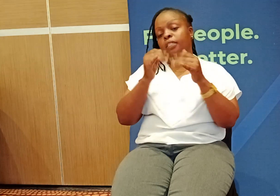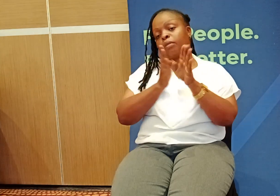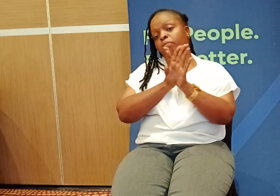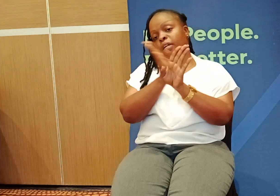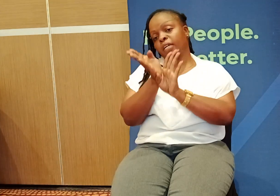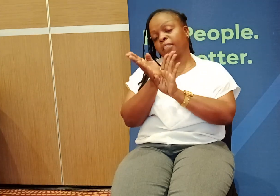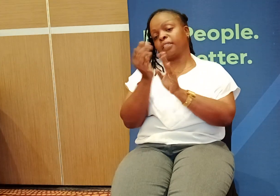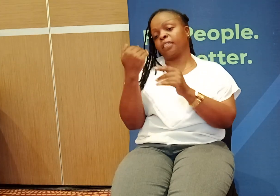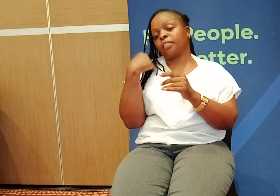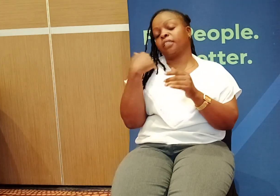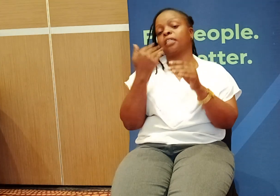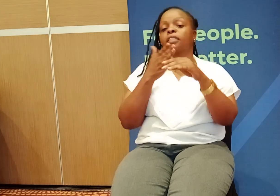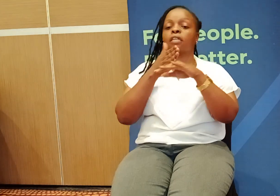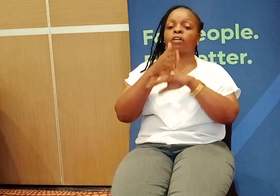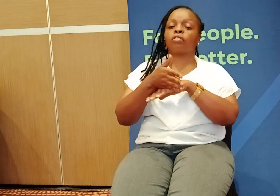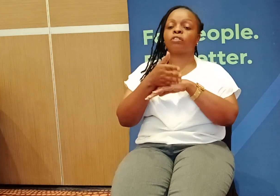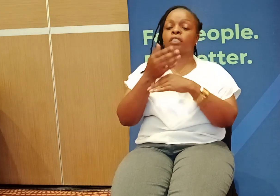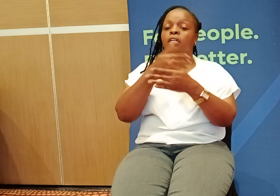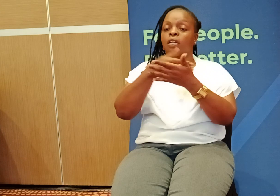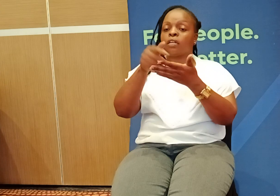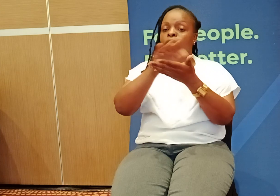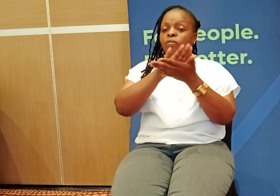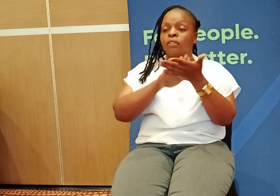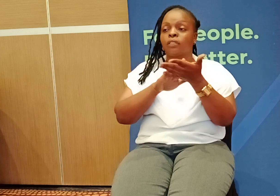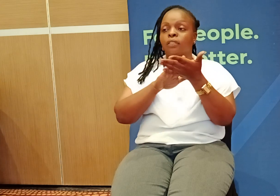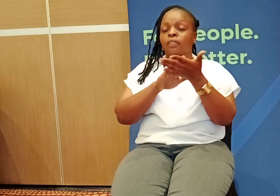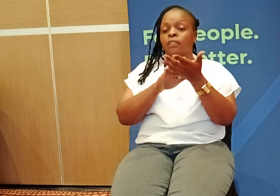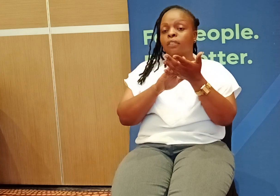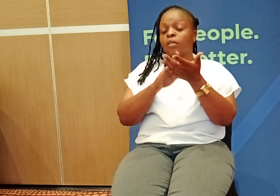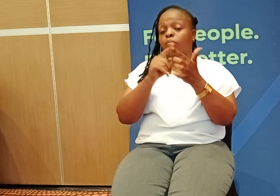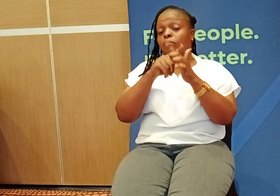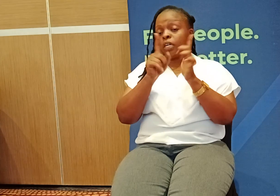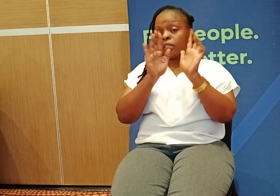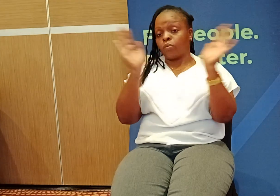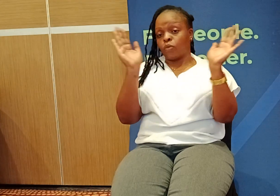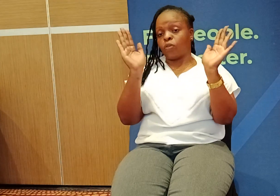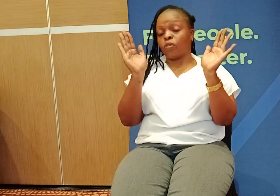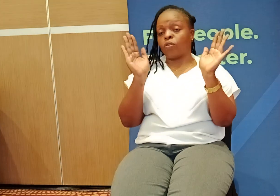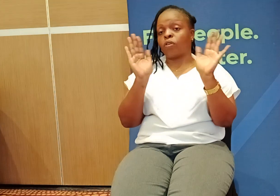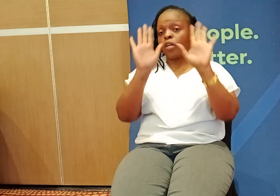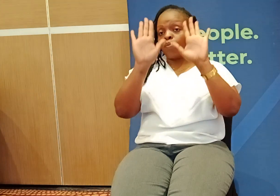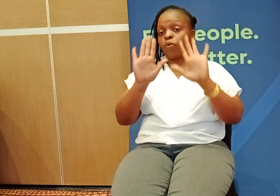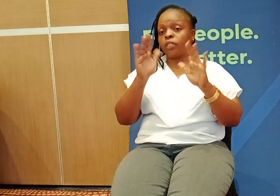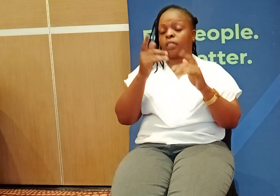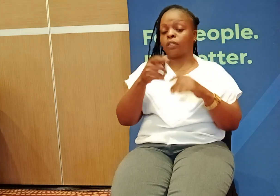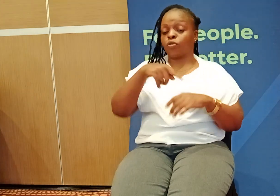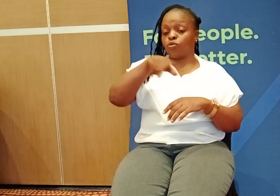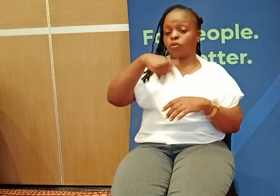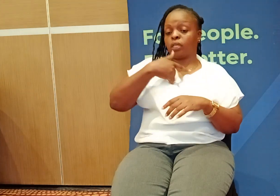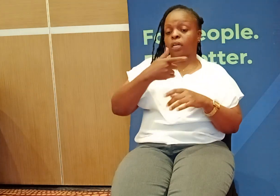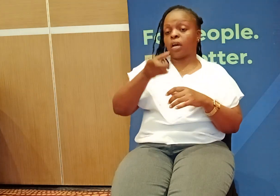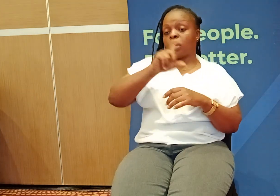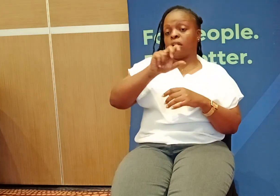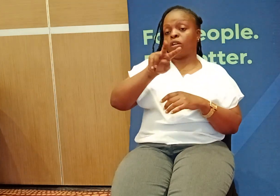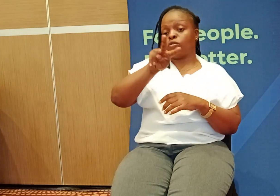across the network, but most important, we added 2,000